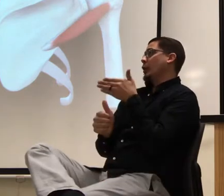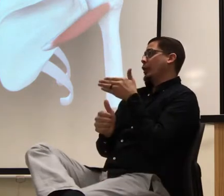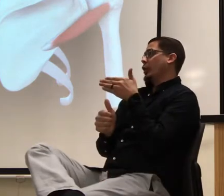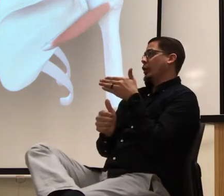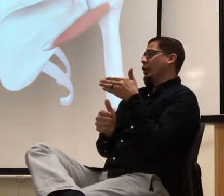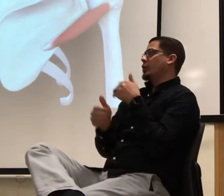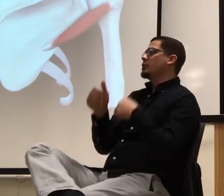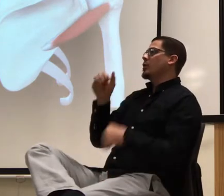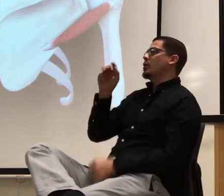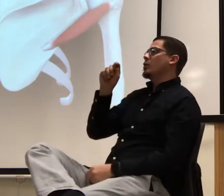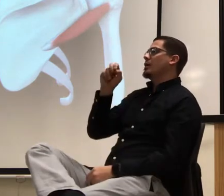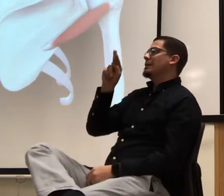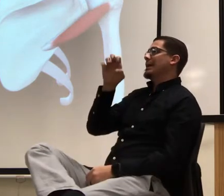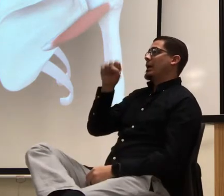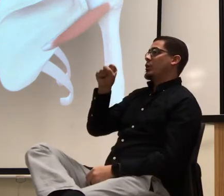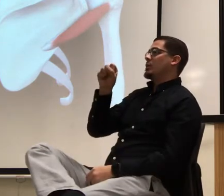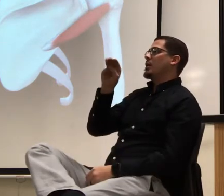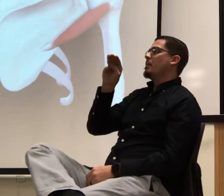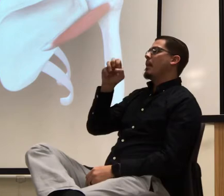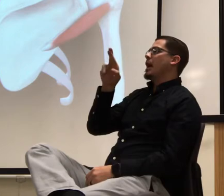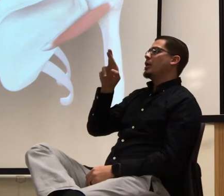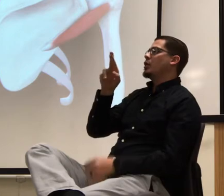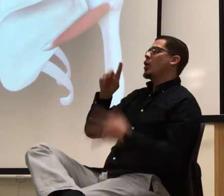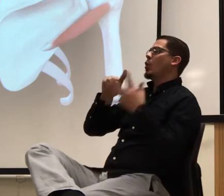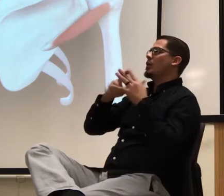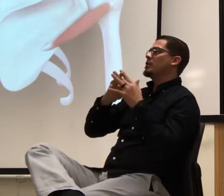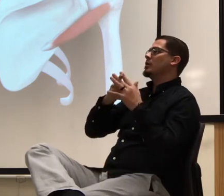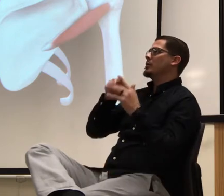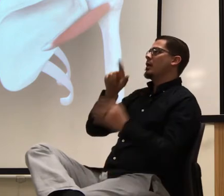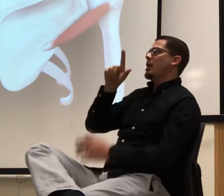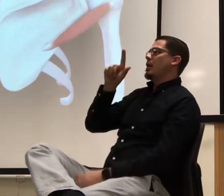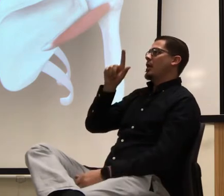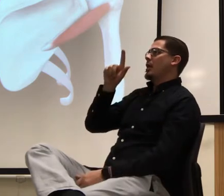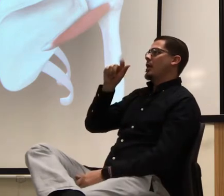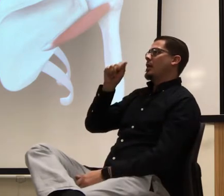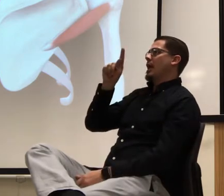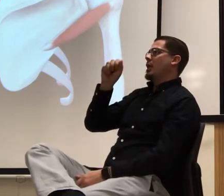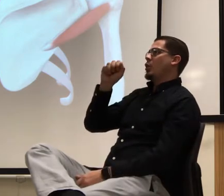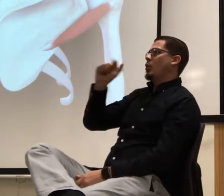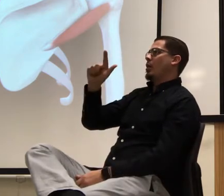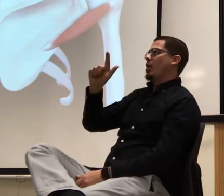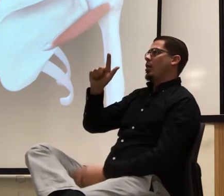teres minor originates, we call that lateral border scapula.